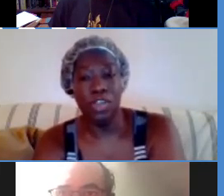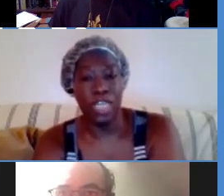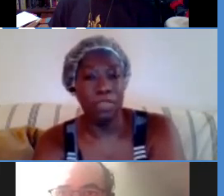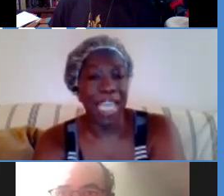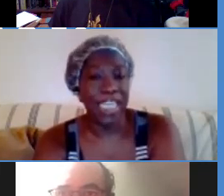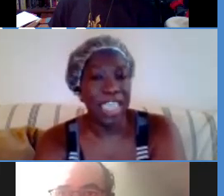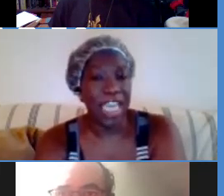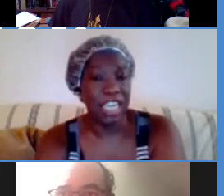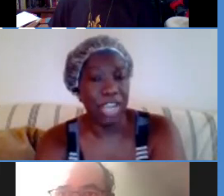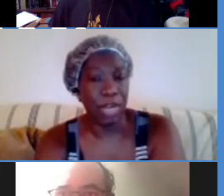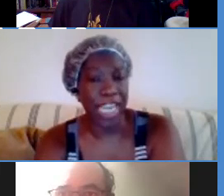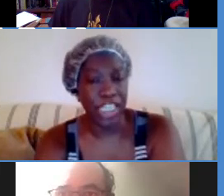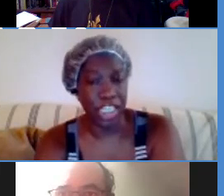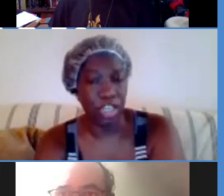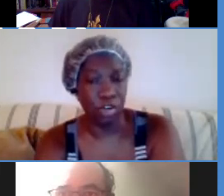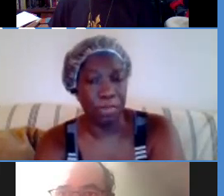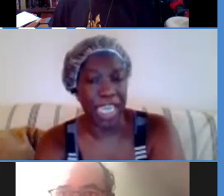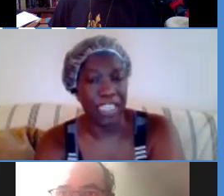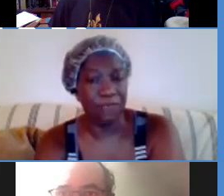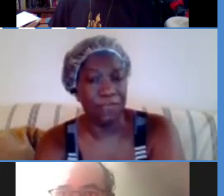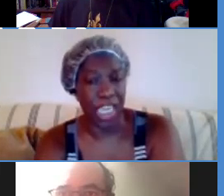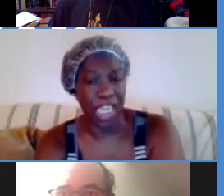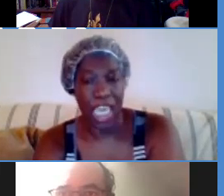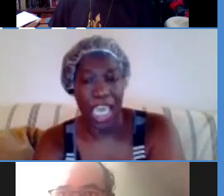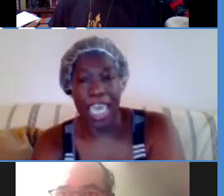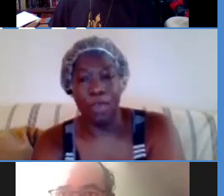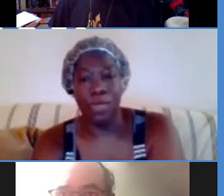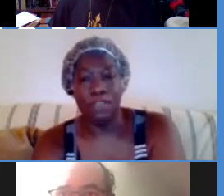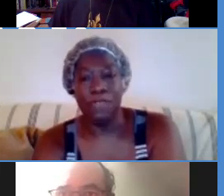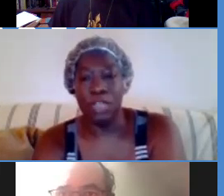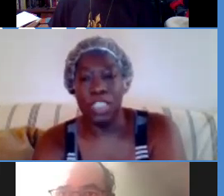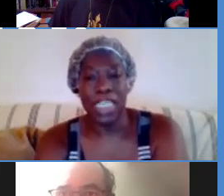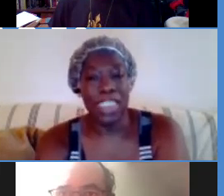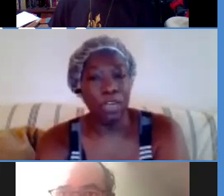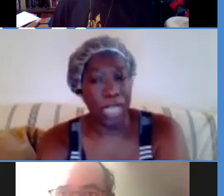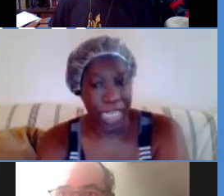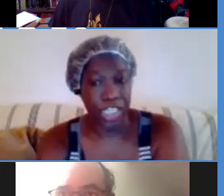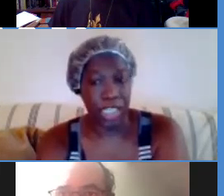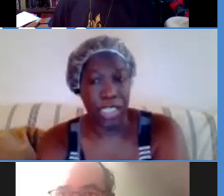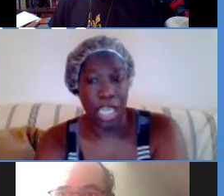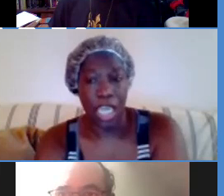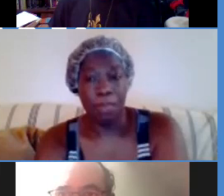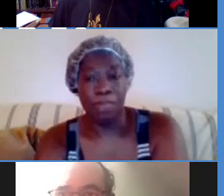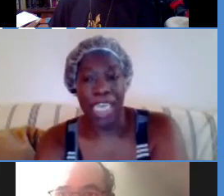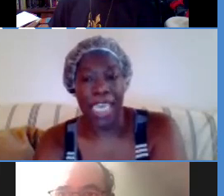also known as Black Sign Variation, or BSV, and was influenced by